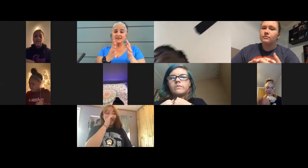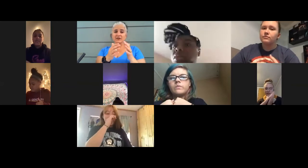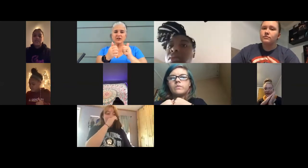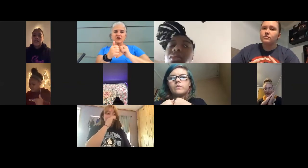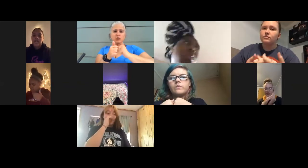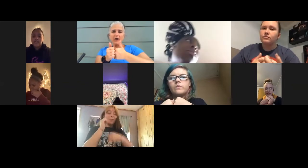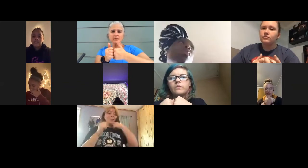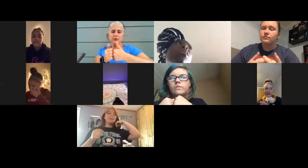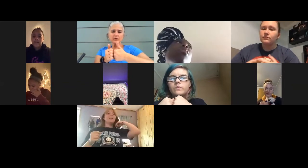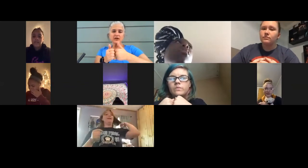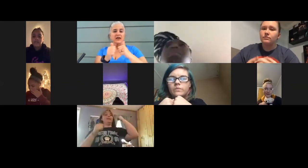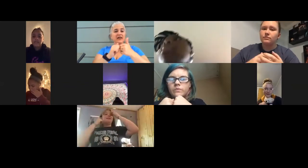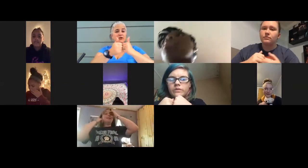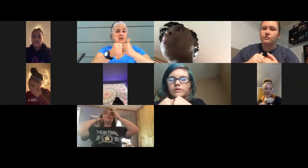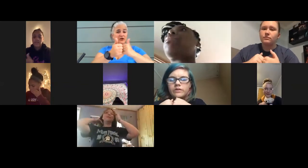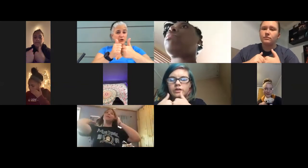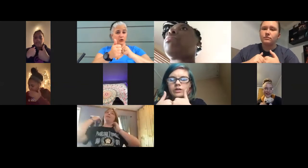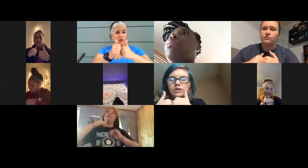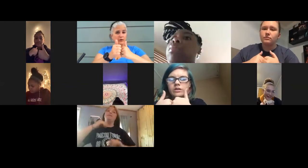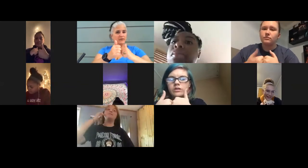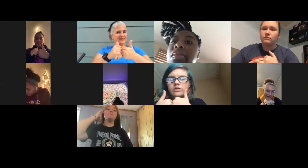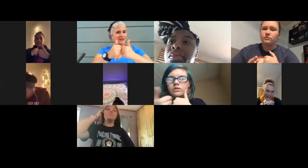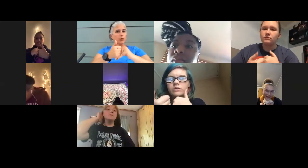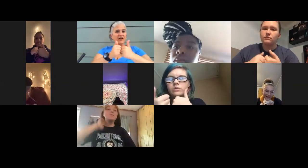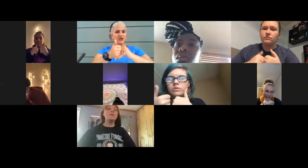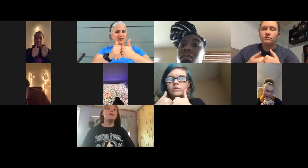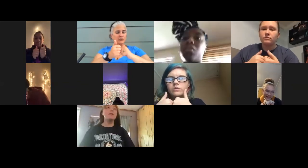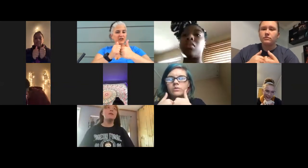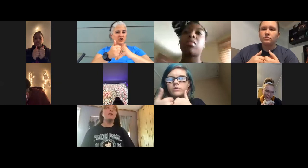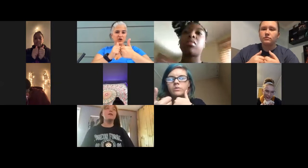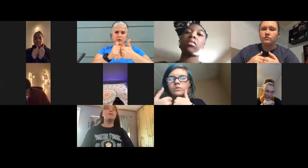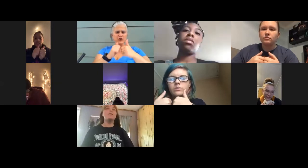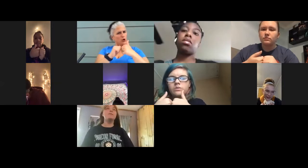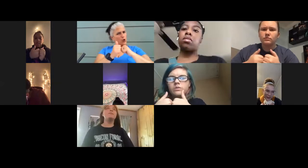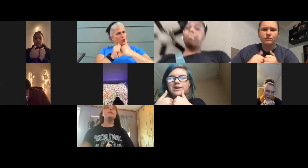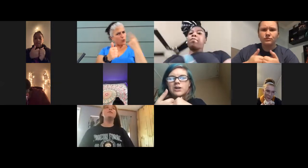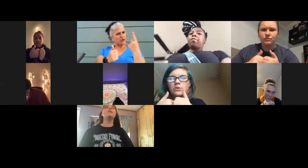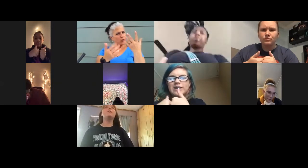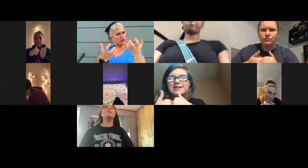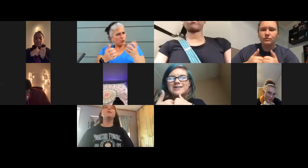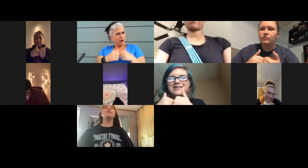And that's, it's just one moves. If you're doing 2, that's like which, like you need to choose.